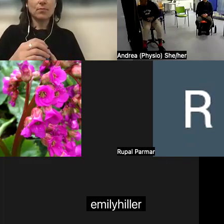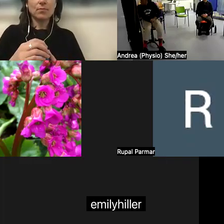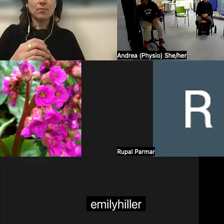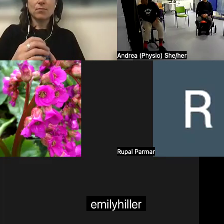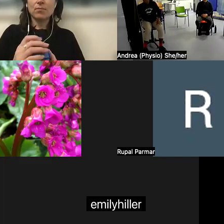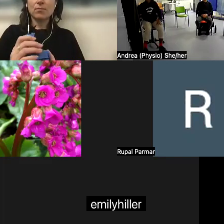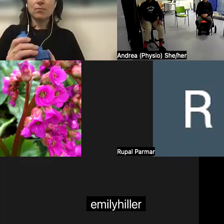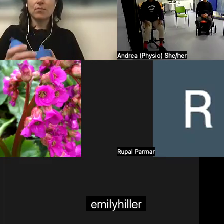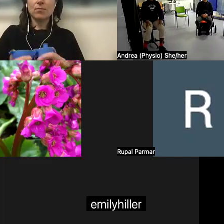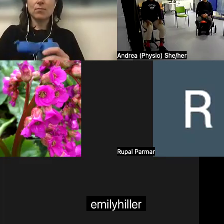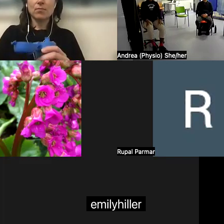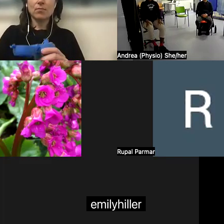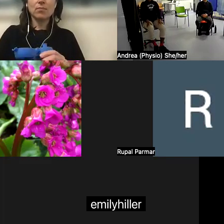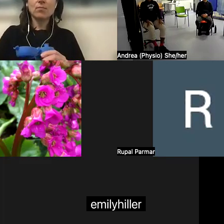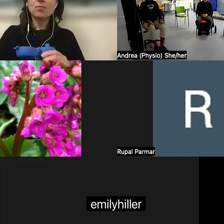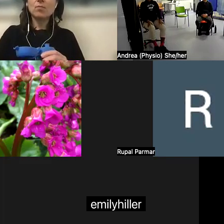hand,